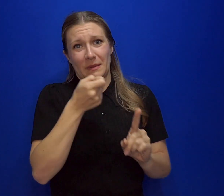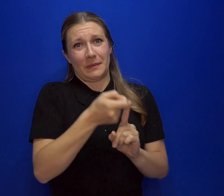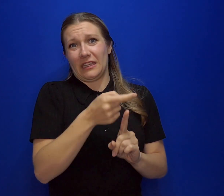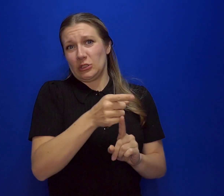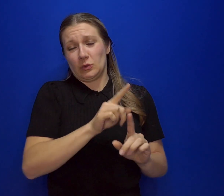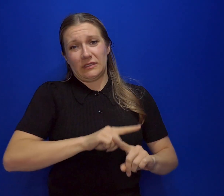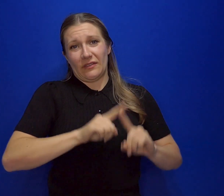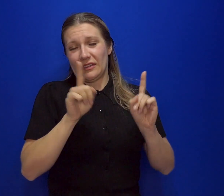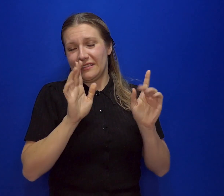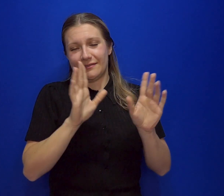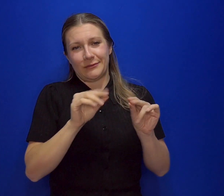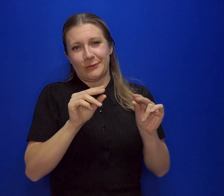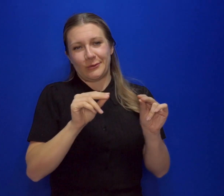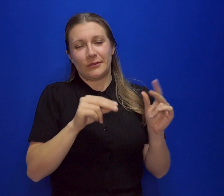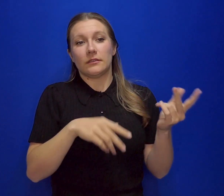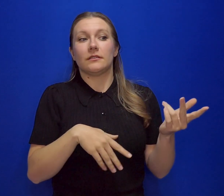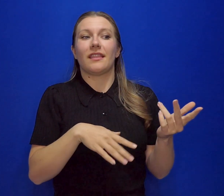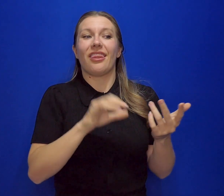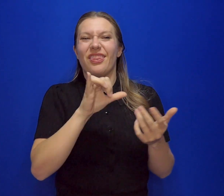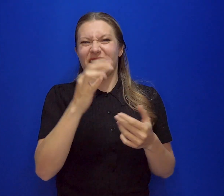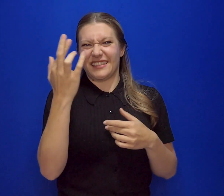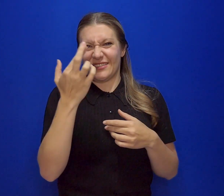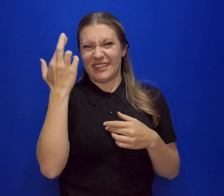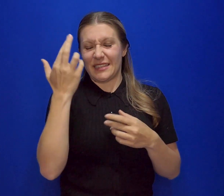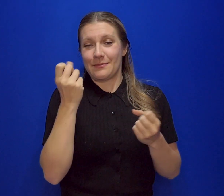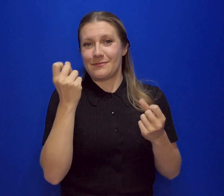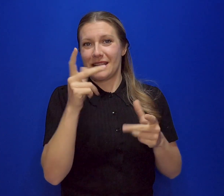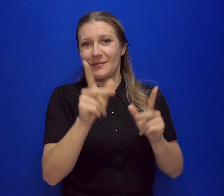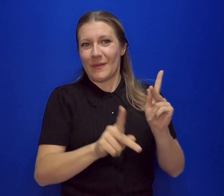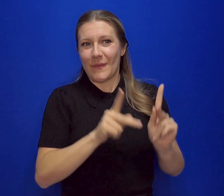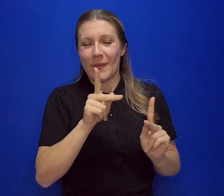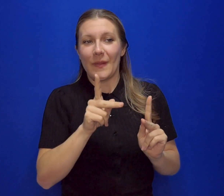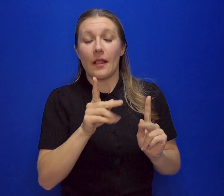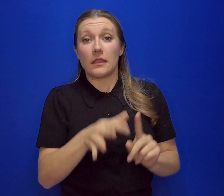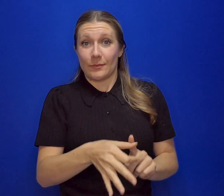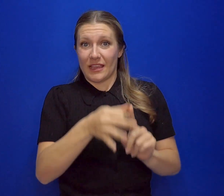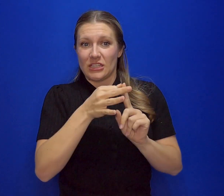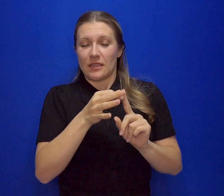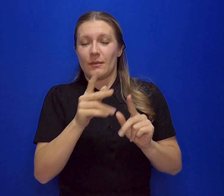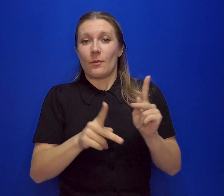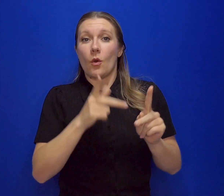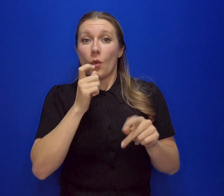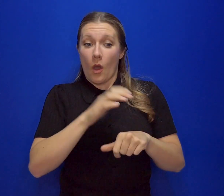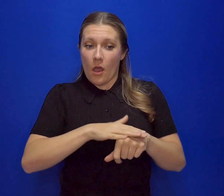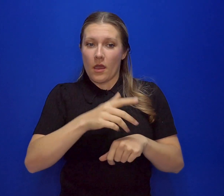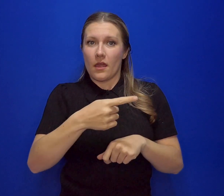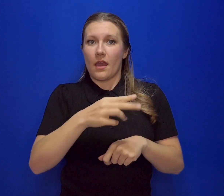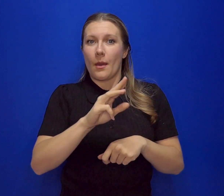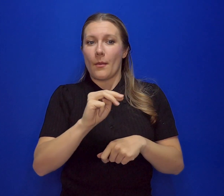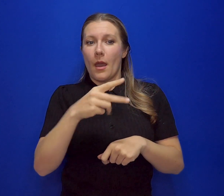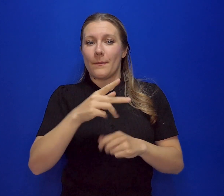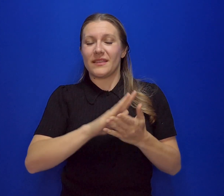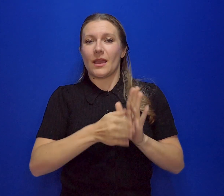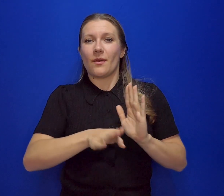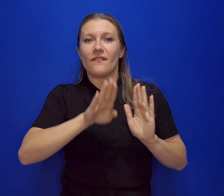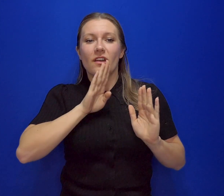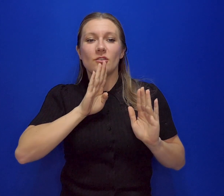of difference. It doesn't really. It doesn't really. Which is the reason that many people, especially pumpers, get frustrated when they're trying to correct higher